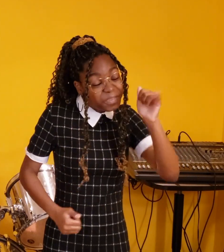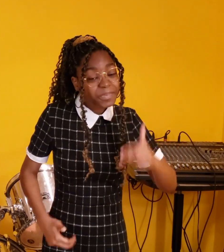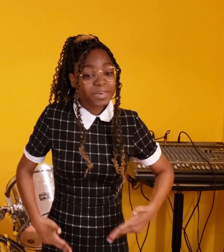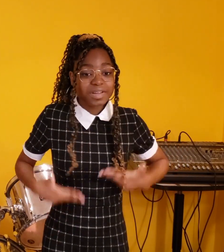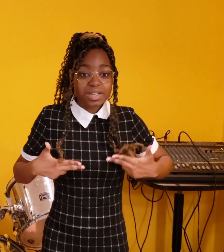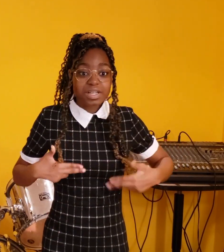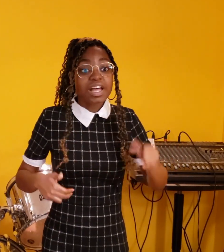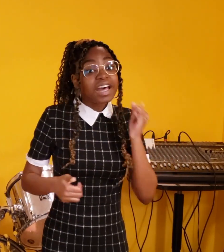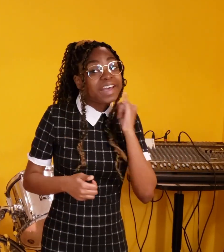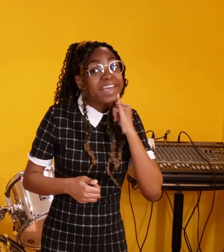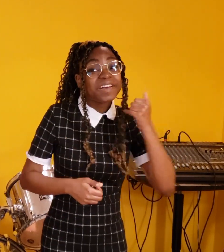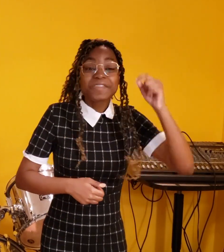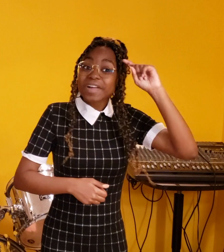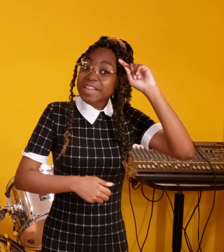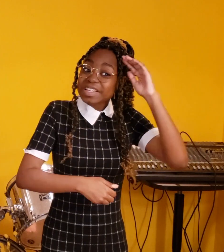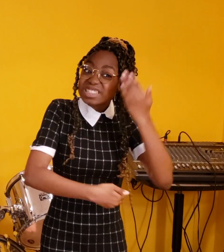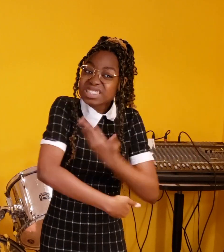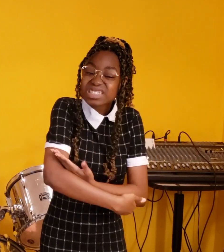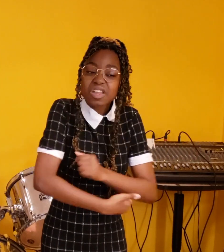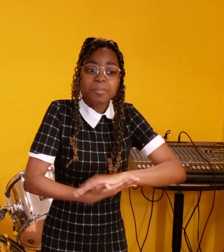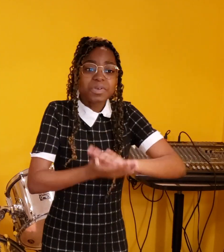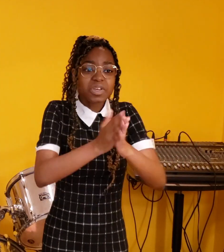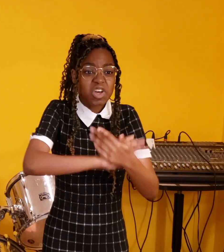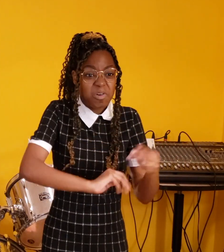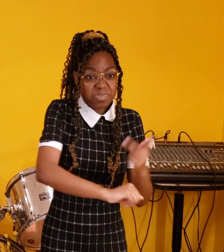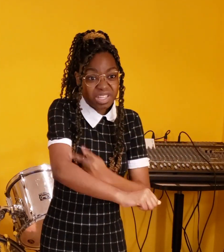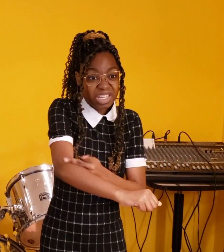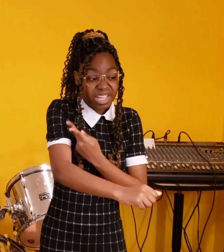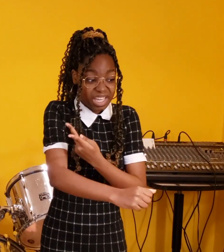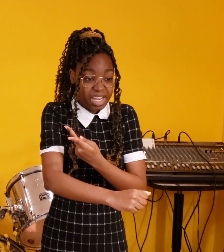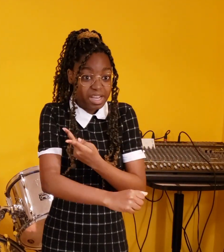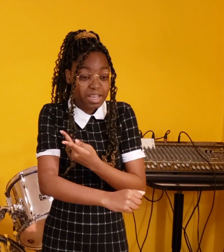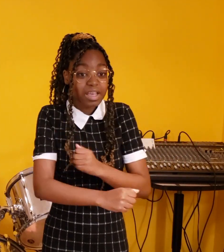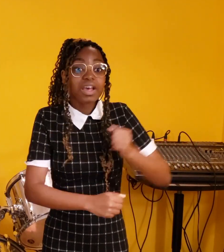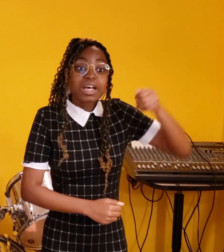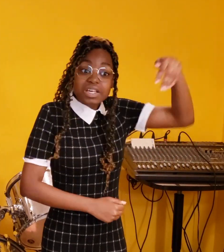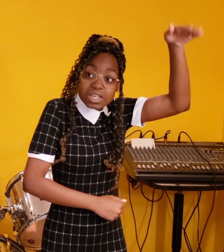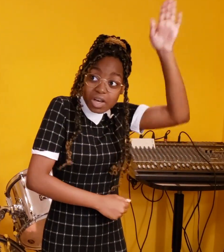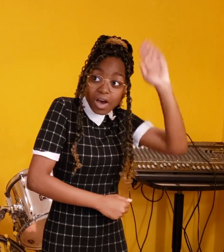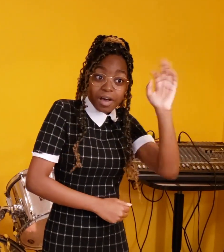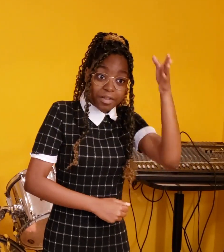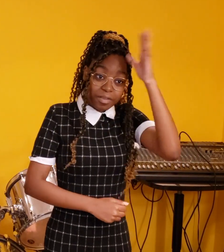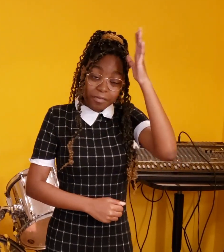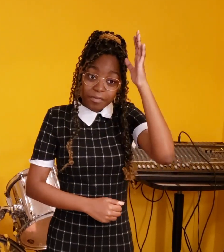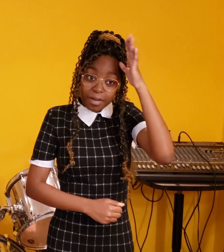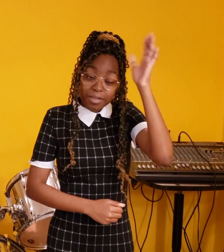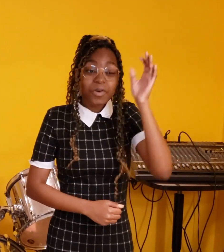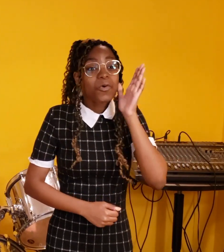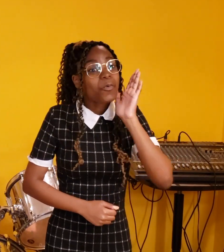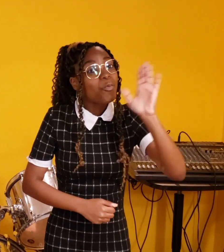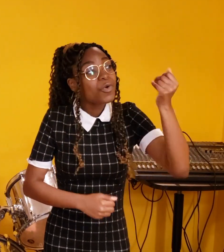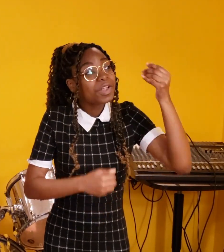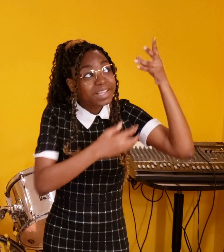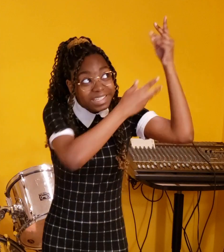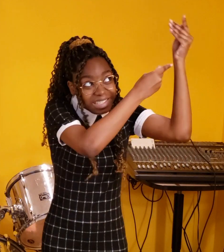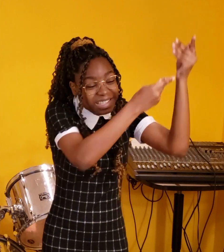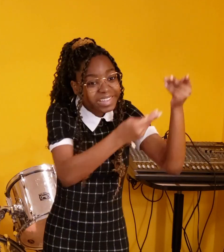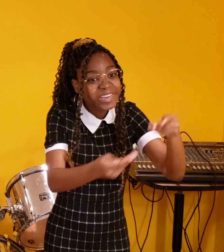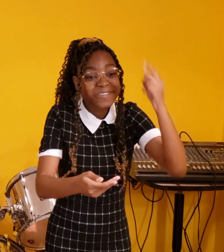the Son will become the Lamb that was to be slain, then the Father will grant eternal life